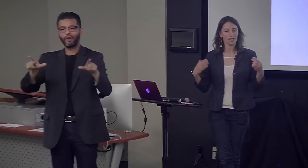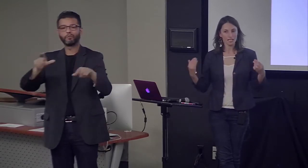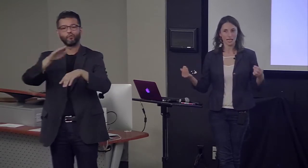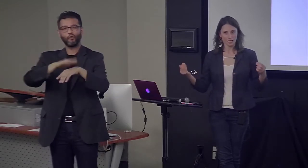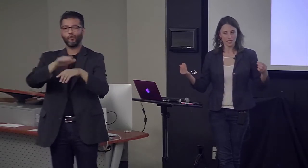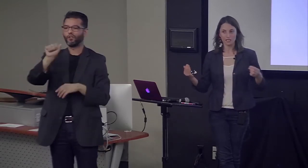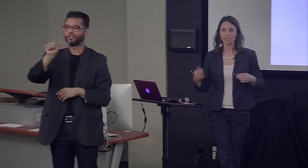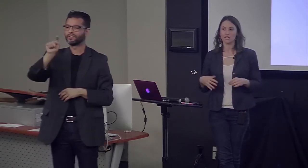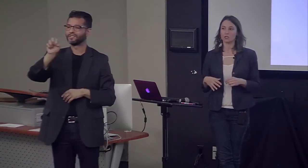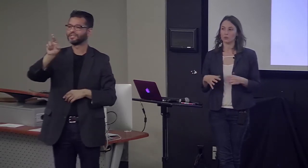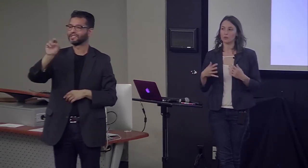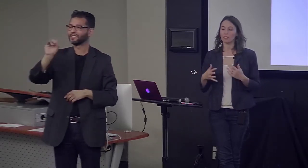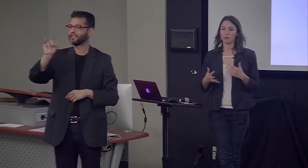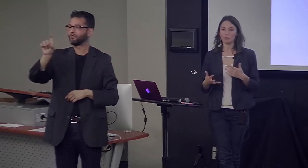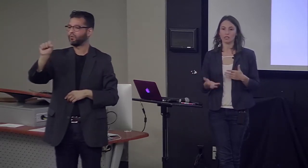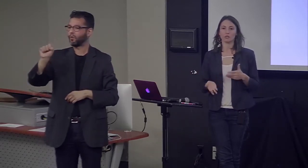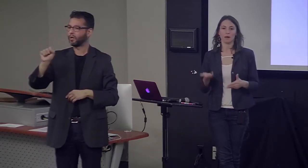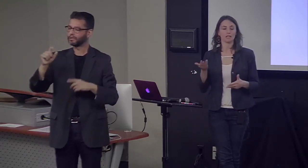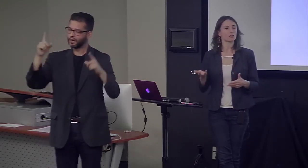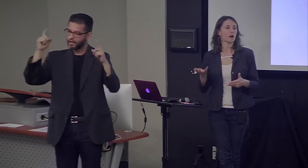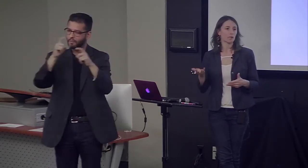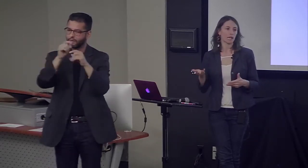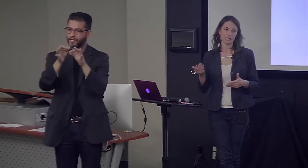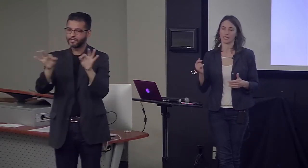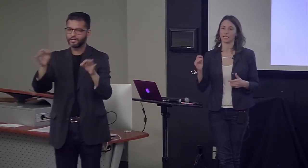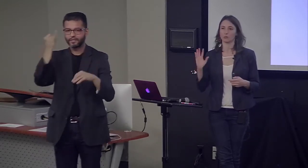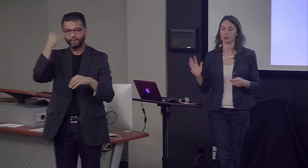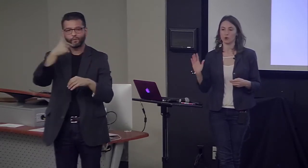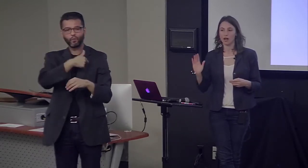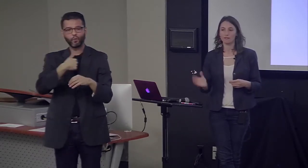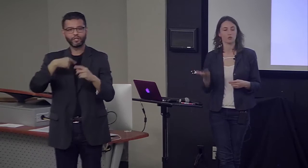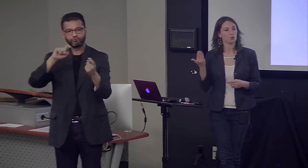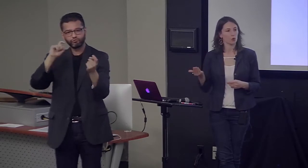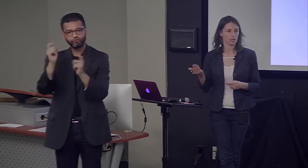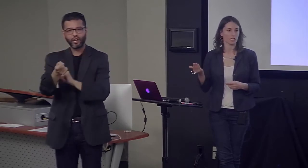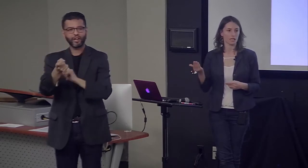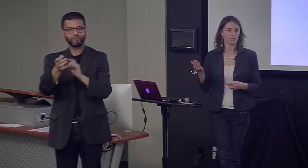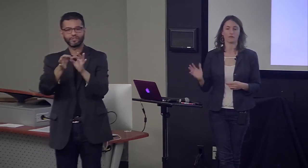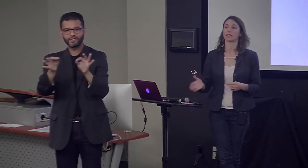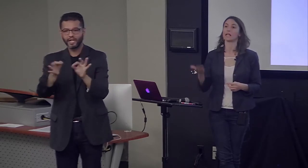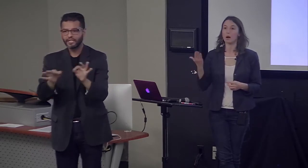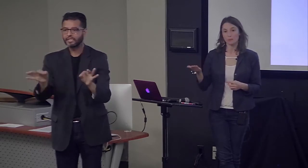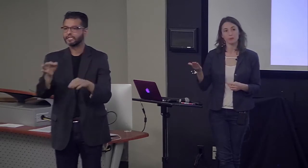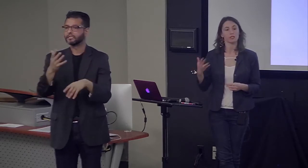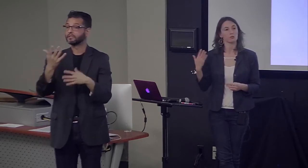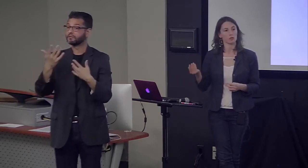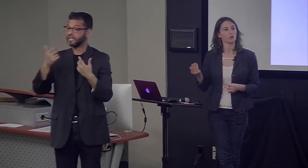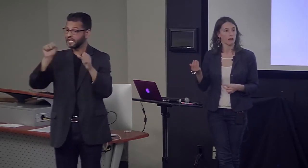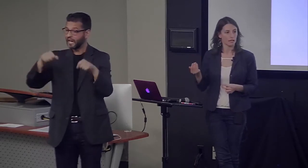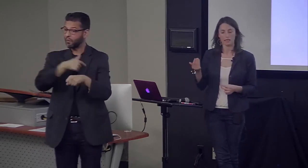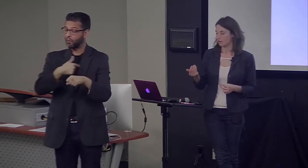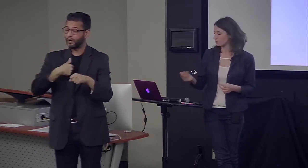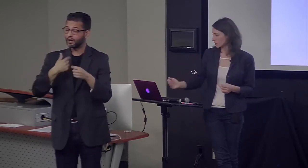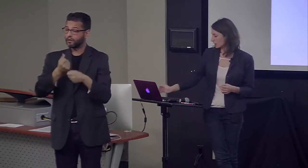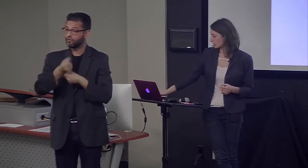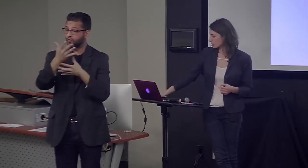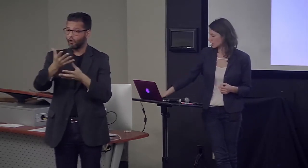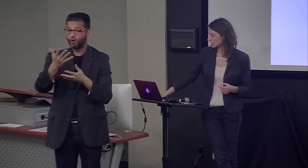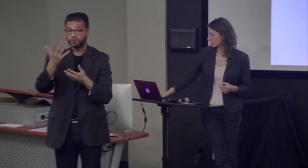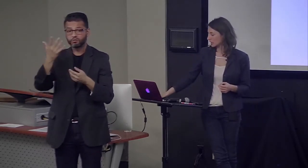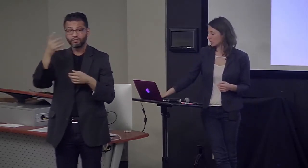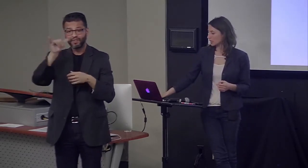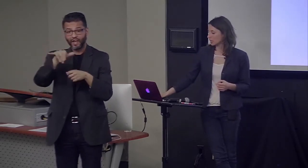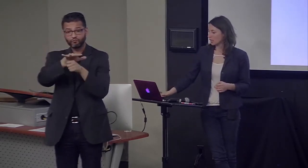complicated sentence. So if we manipulate grammatical complexity, can we drive visual cortex activity up, which is what you find in language